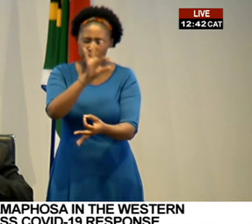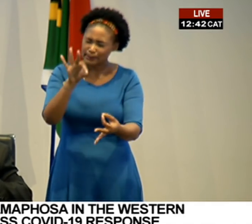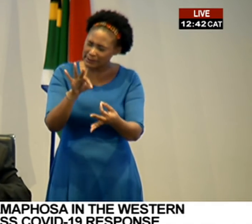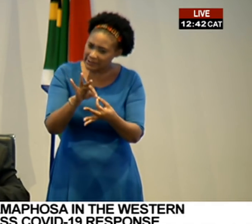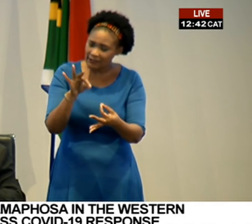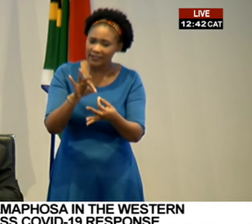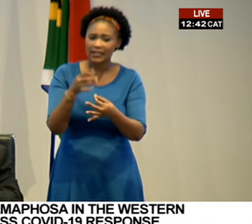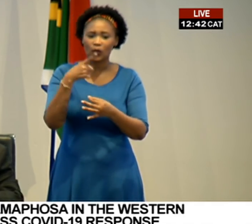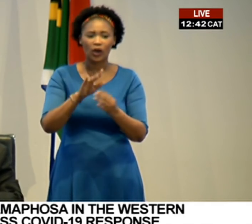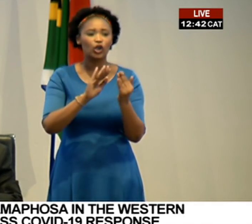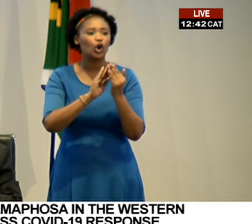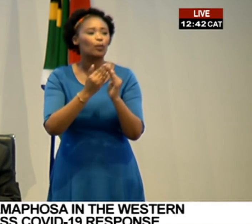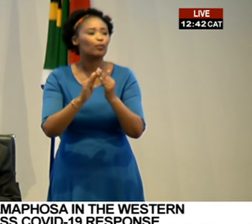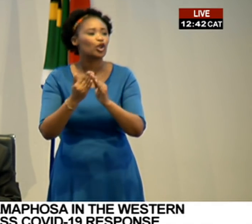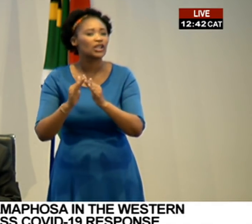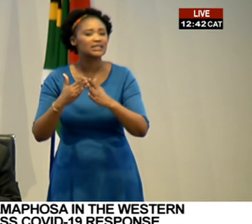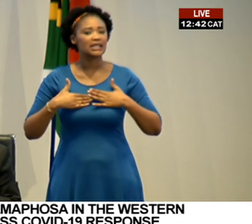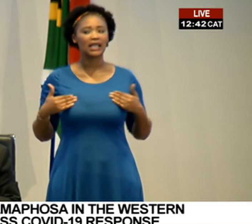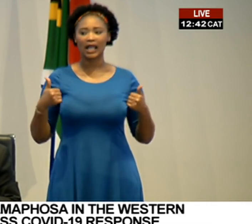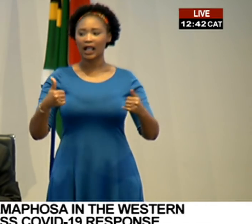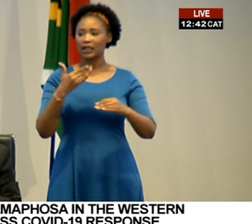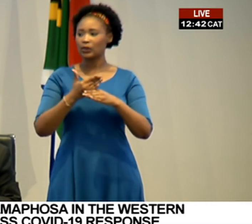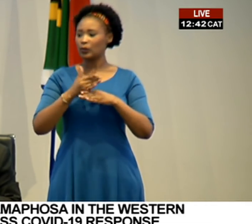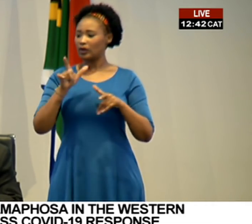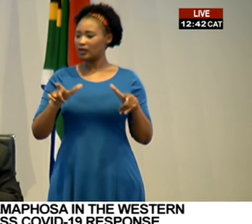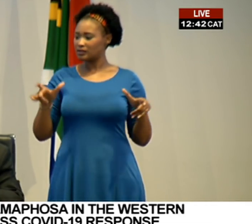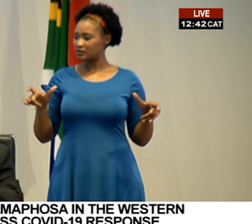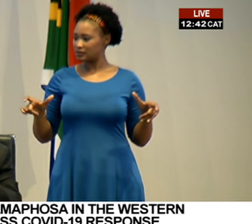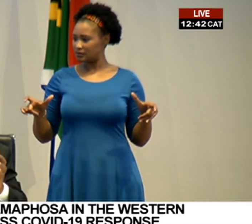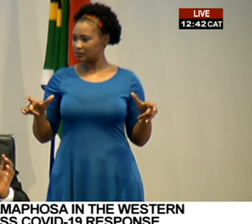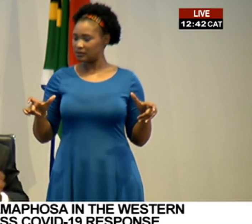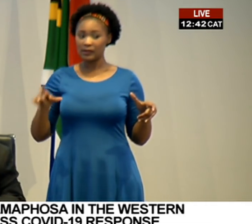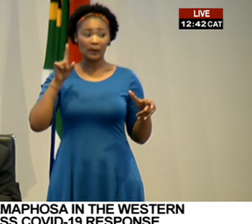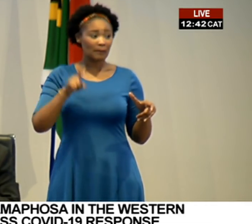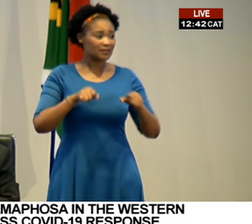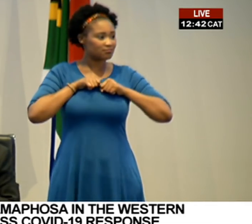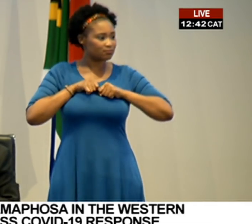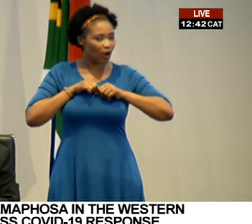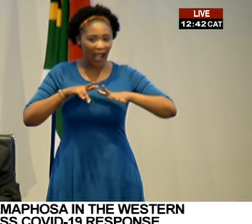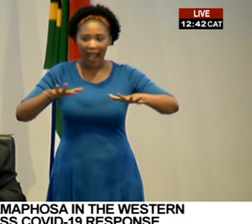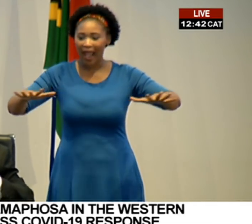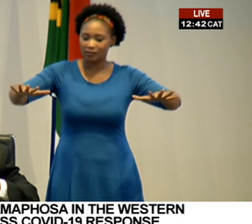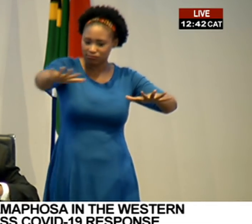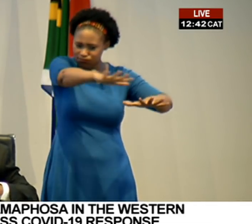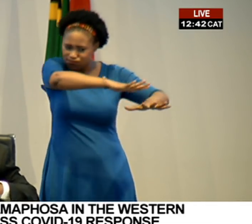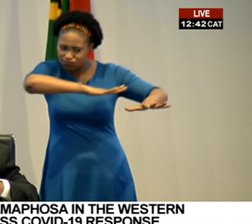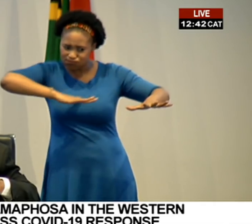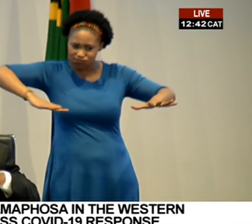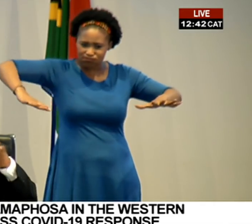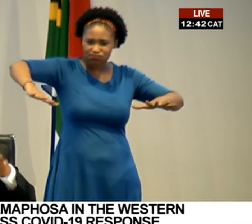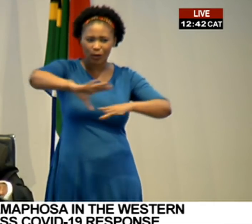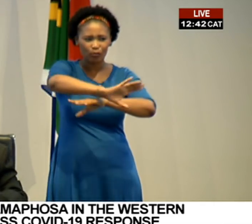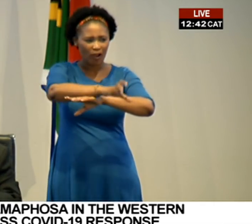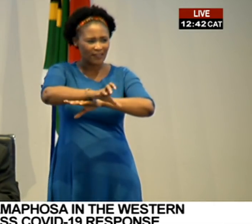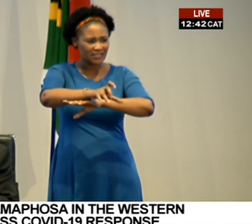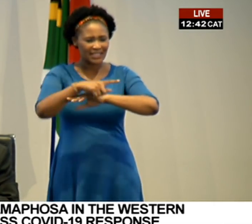particularly through the community health workers who should be spread throughout the province, in the townships,